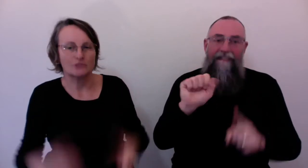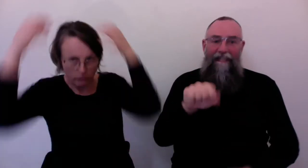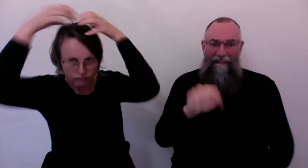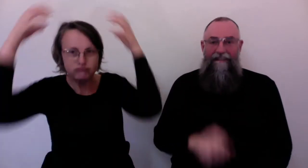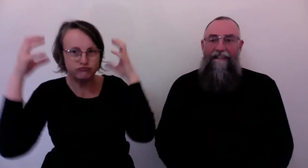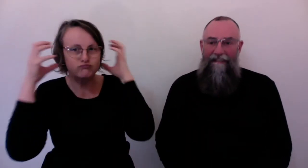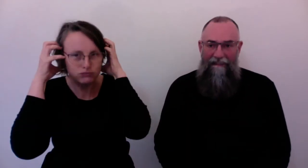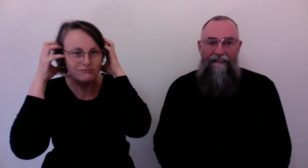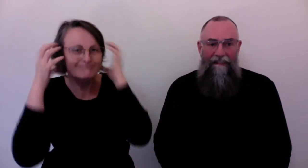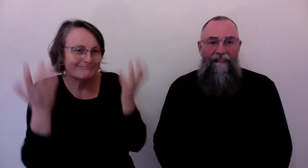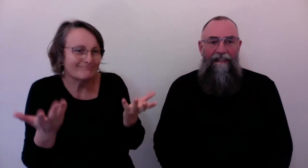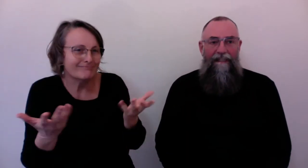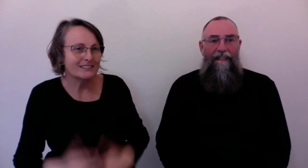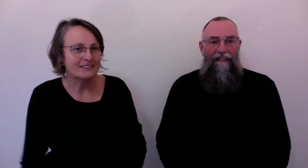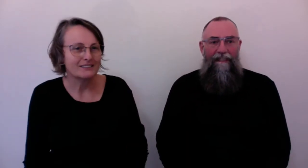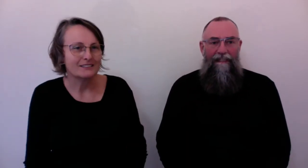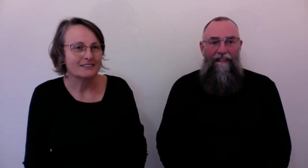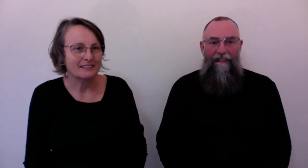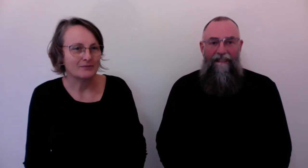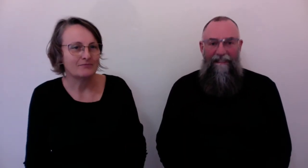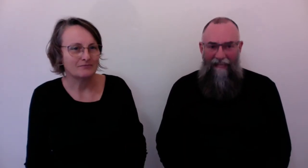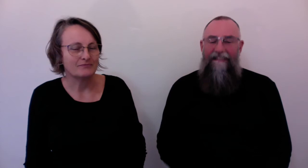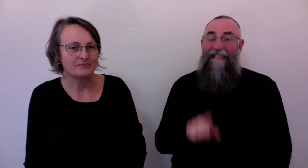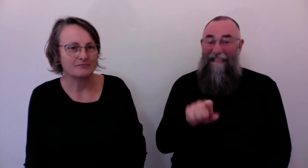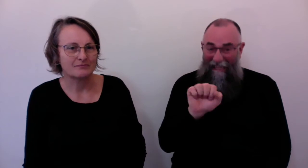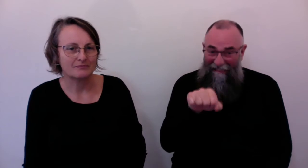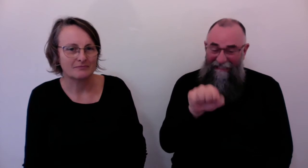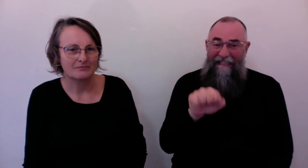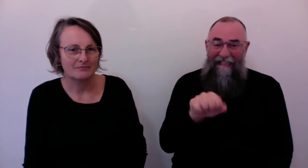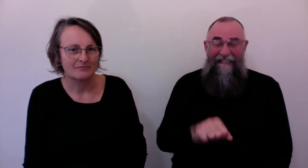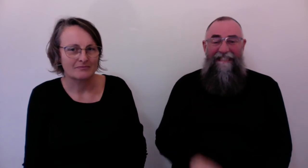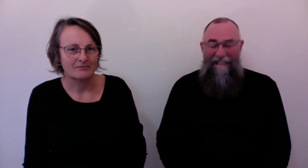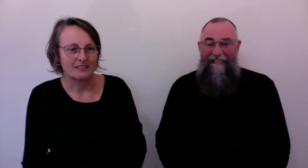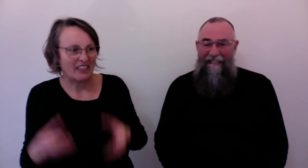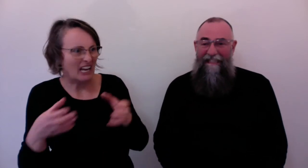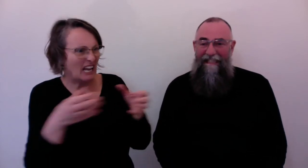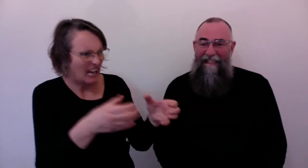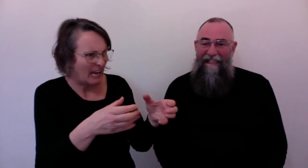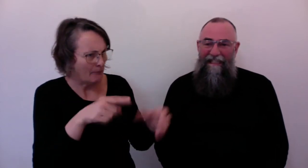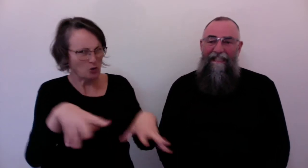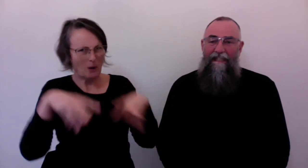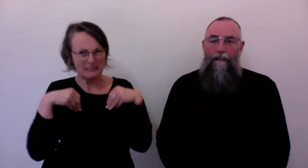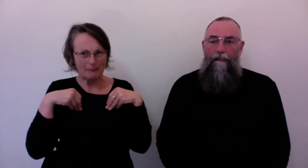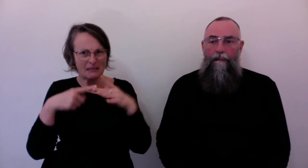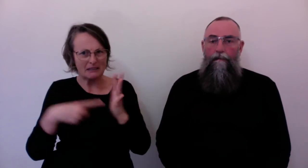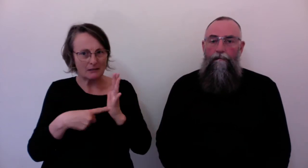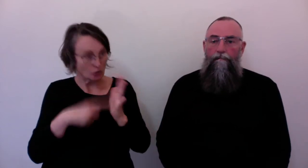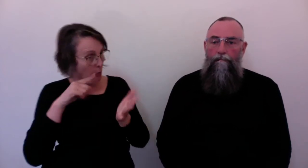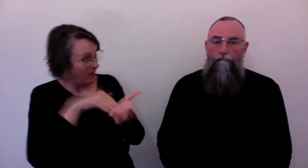like Beats by Dre, or those Yeah. kind of Yes, headphones. those ones. Yeah. So, and then you accepted them and put them on, so Yeah. it does help with your hearing. It